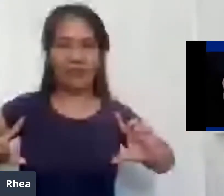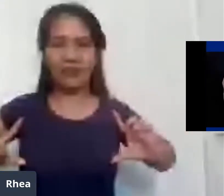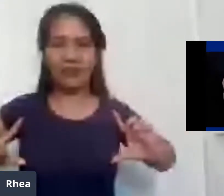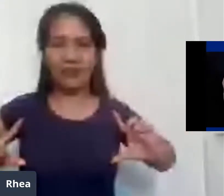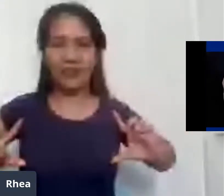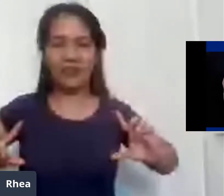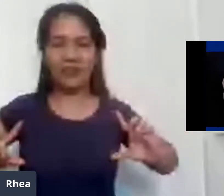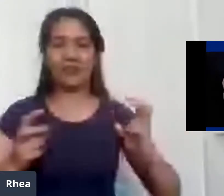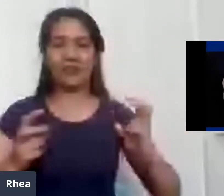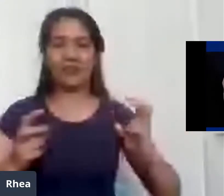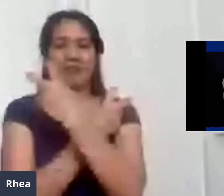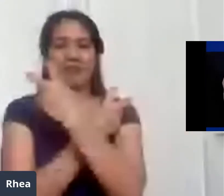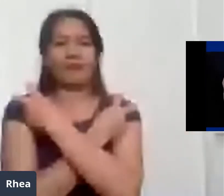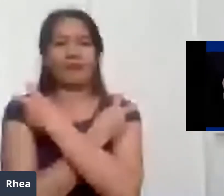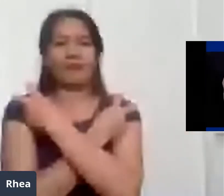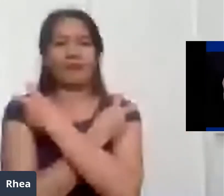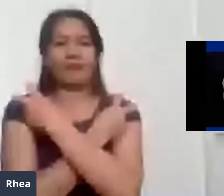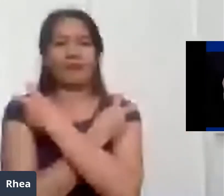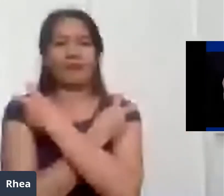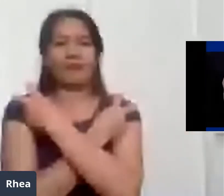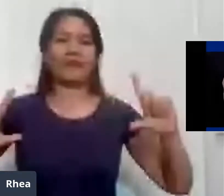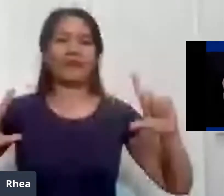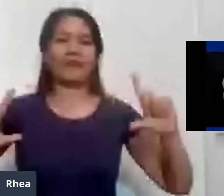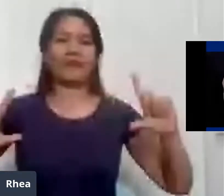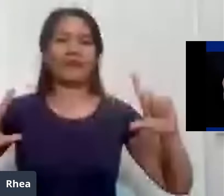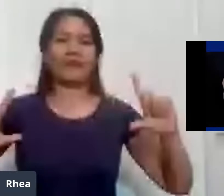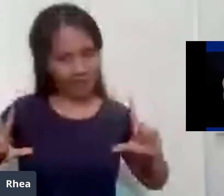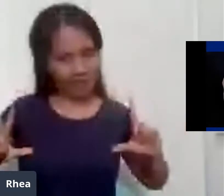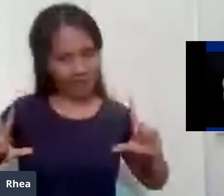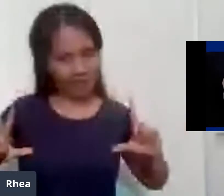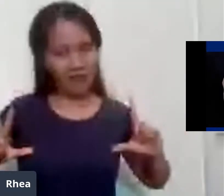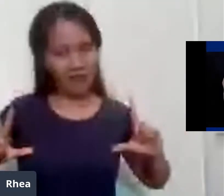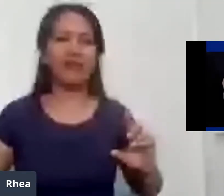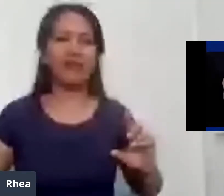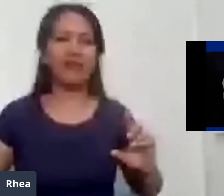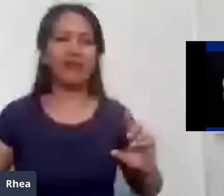Bone, like that. X-ray.